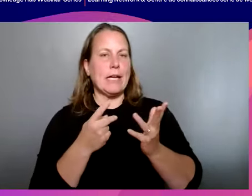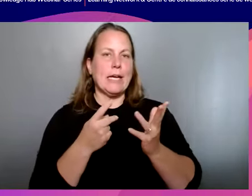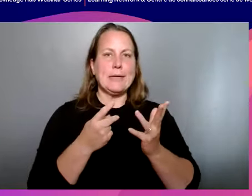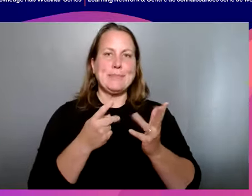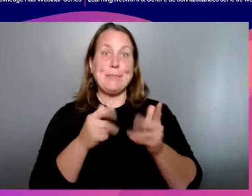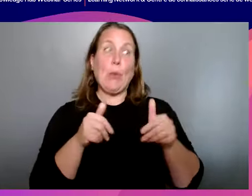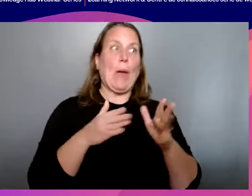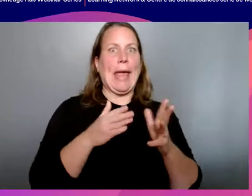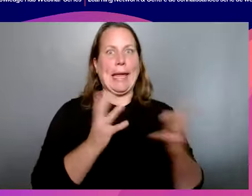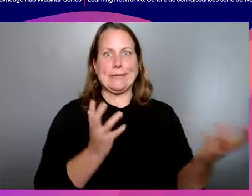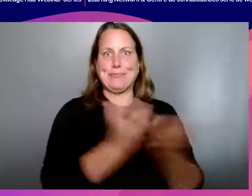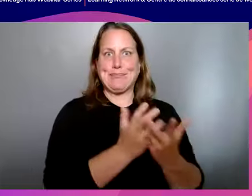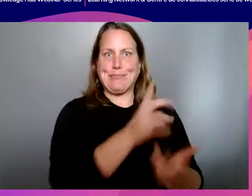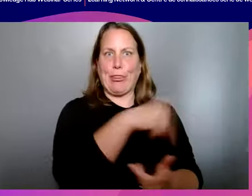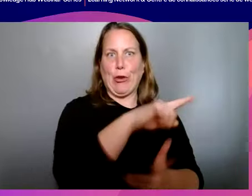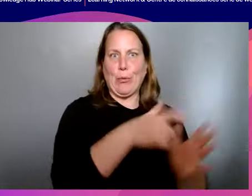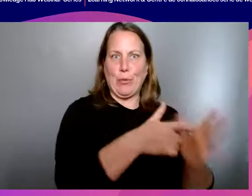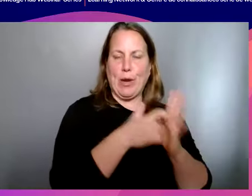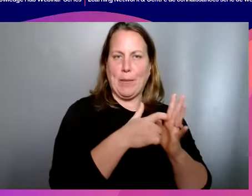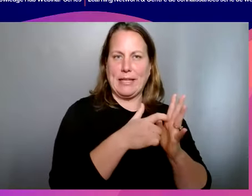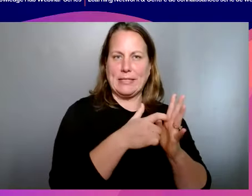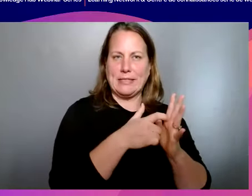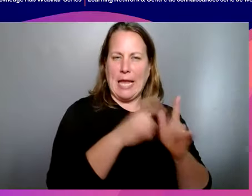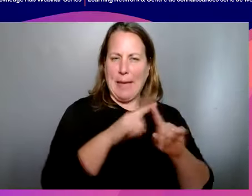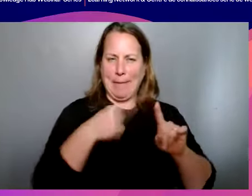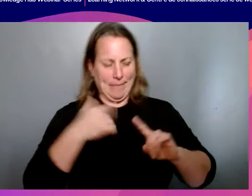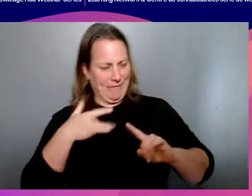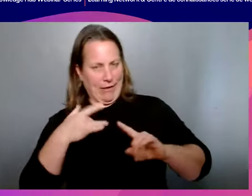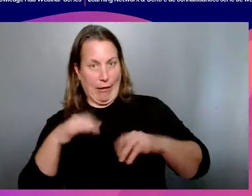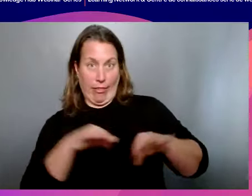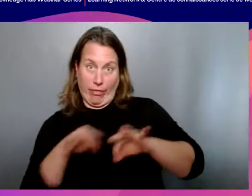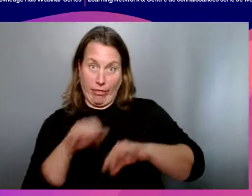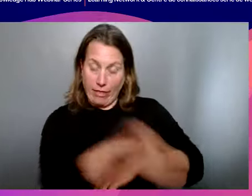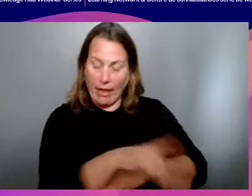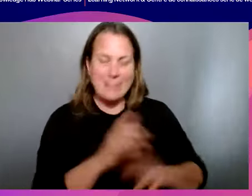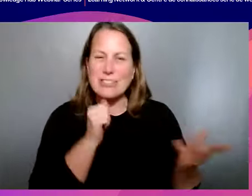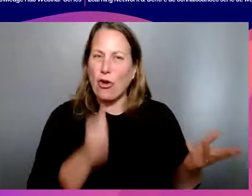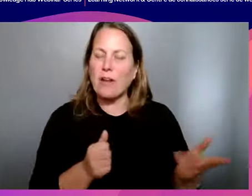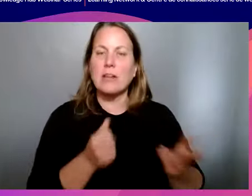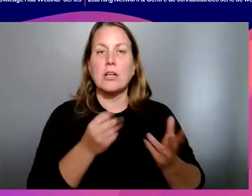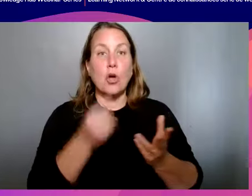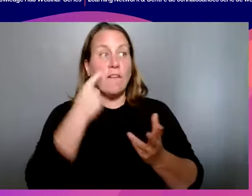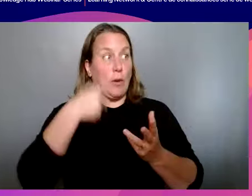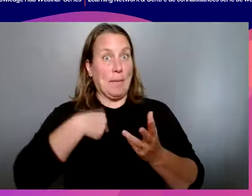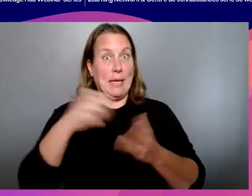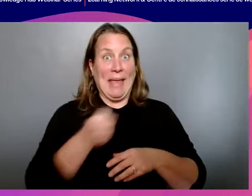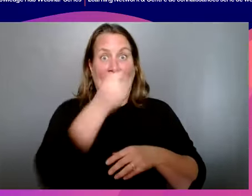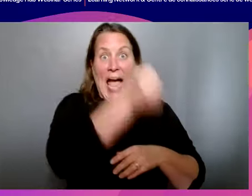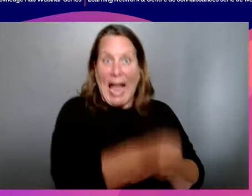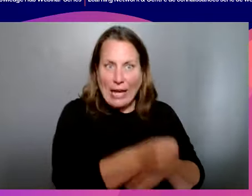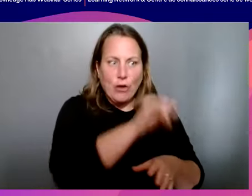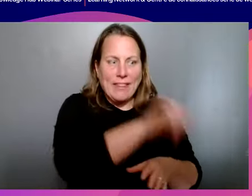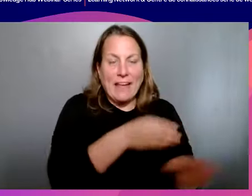And so in order to continue the work and get hired in the field, I really did have